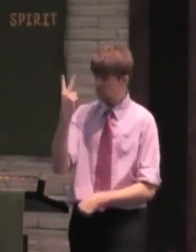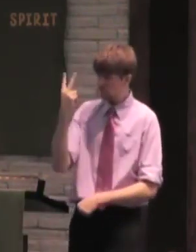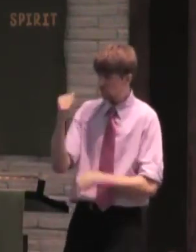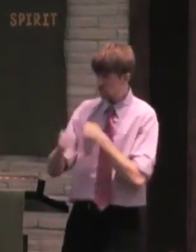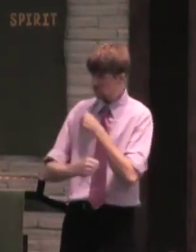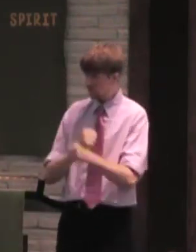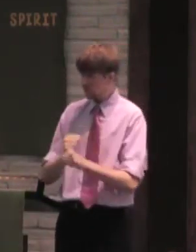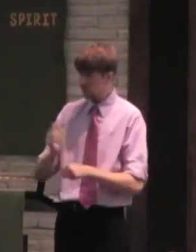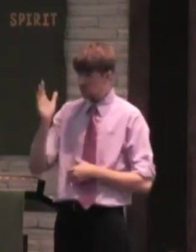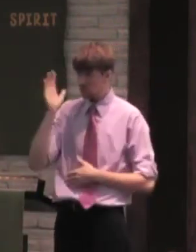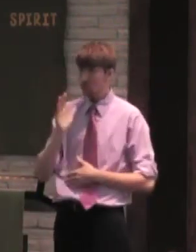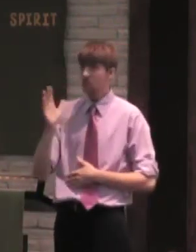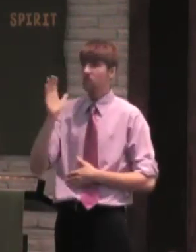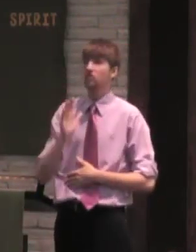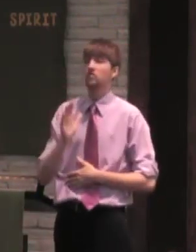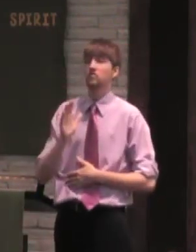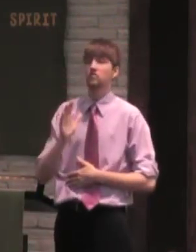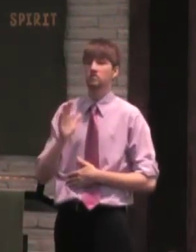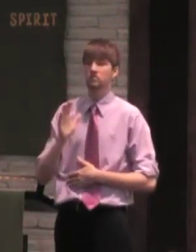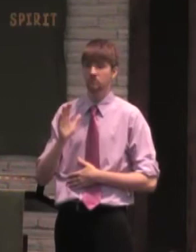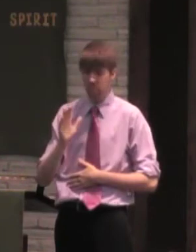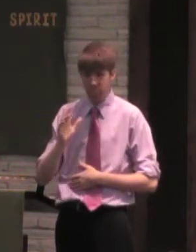church. 2 years ago,